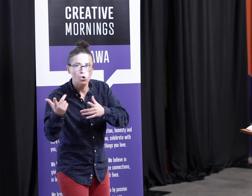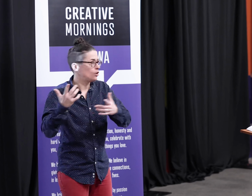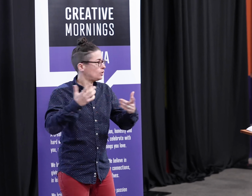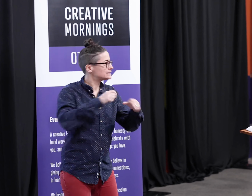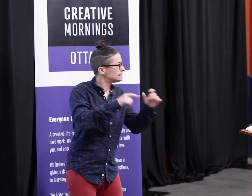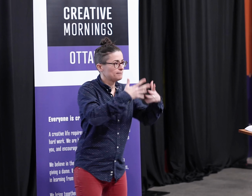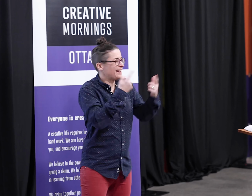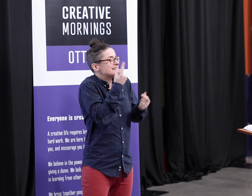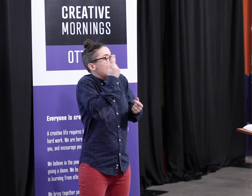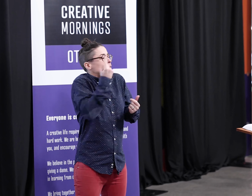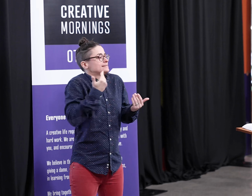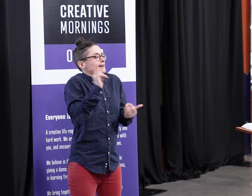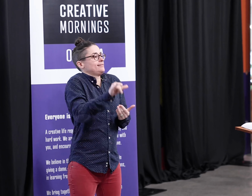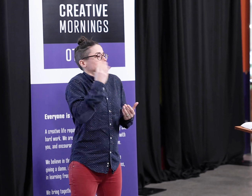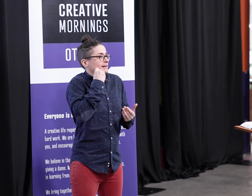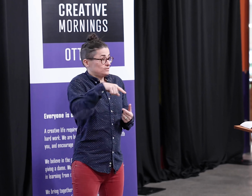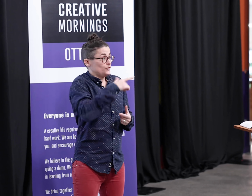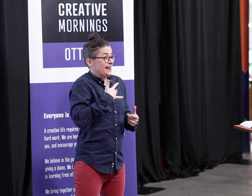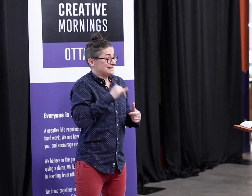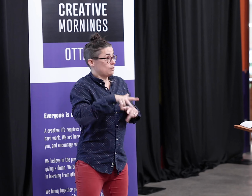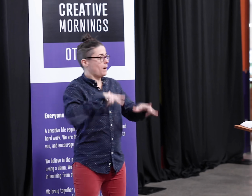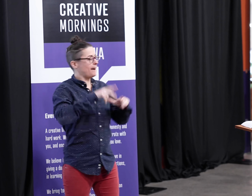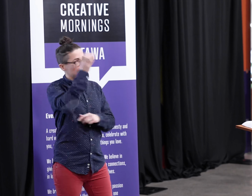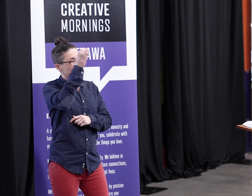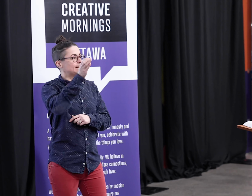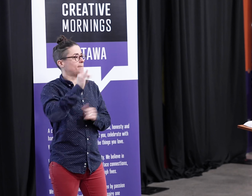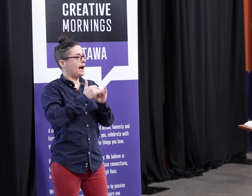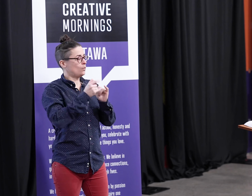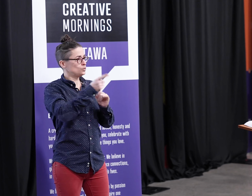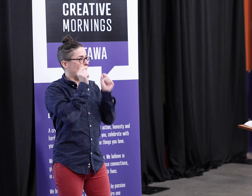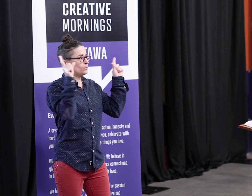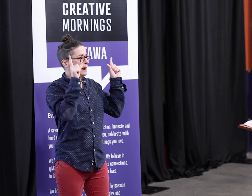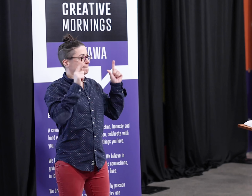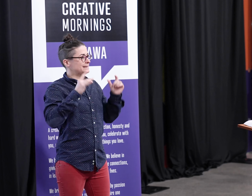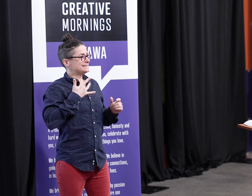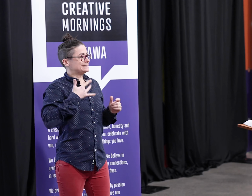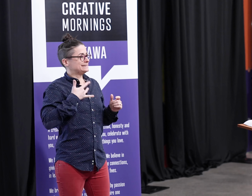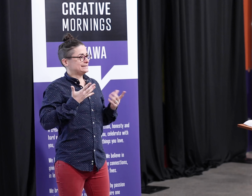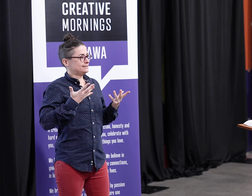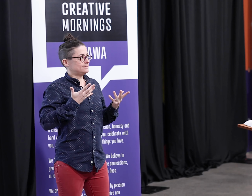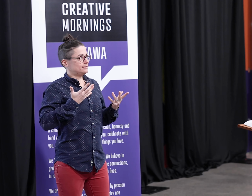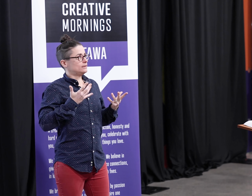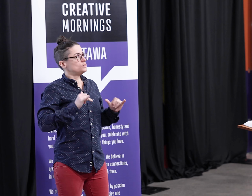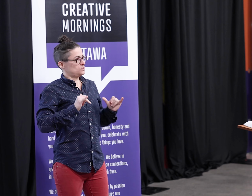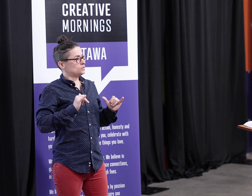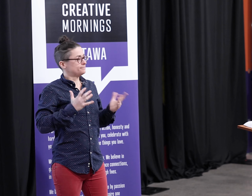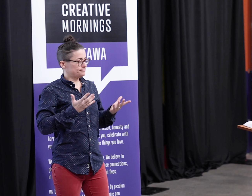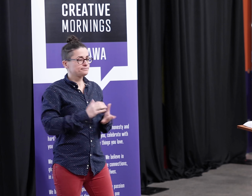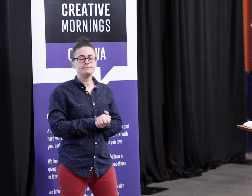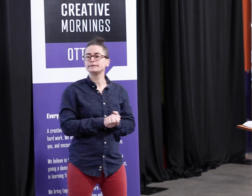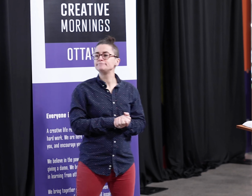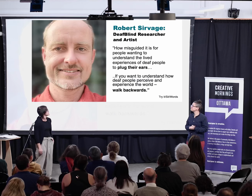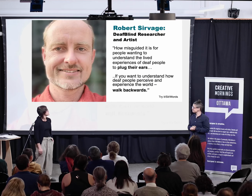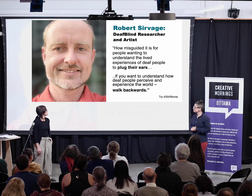day, every situation. Are there interpreters present? Will I be able to communicate? That walking backwards feeling is